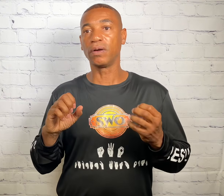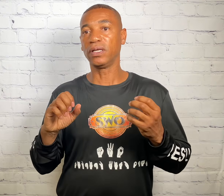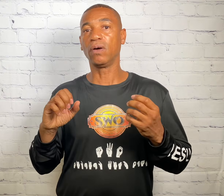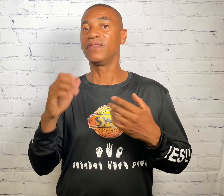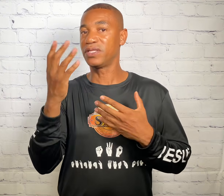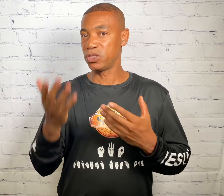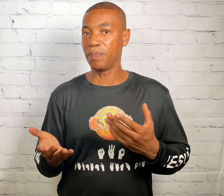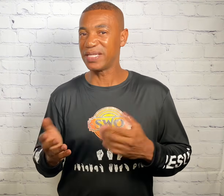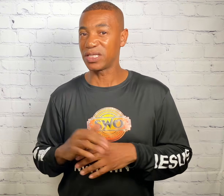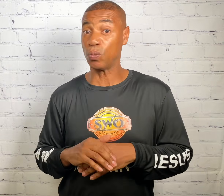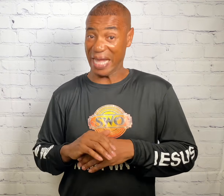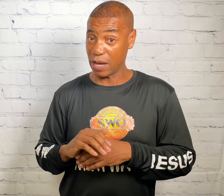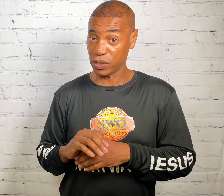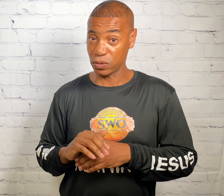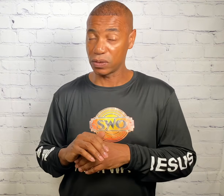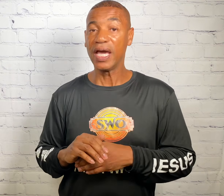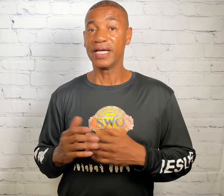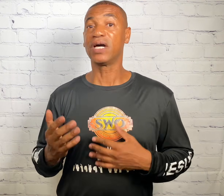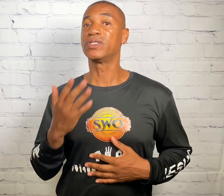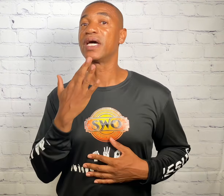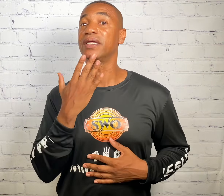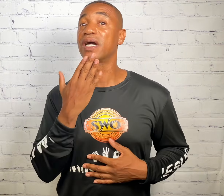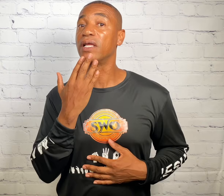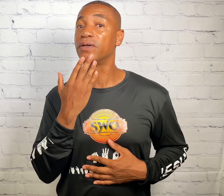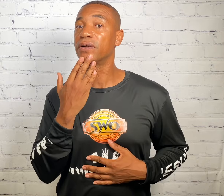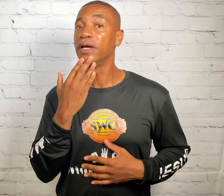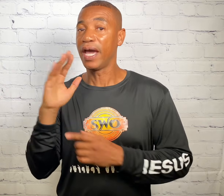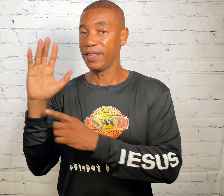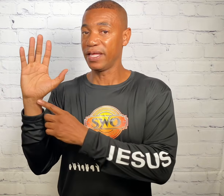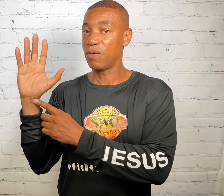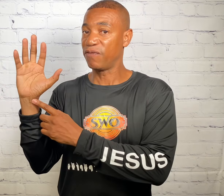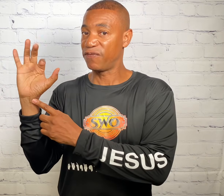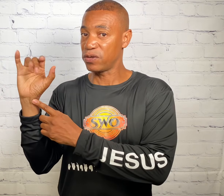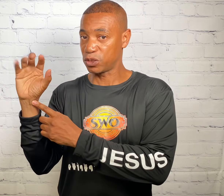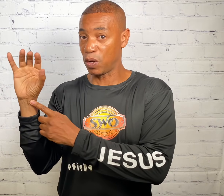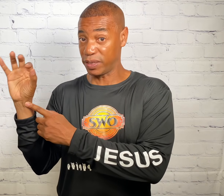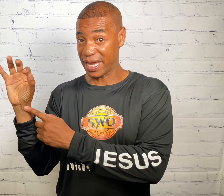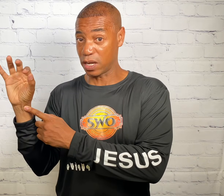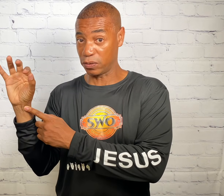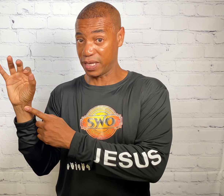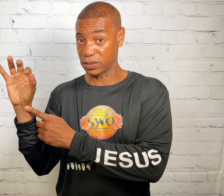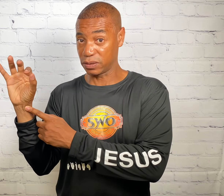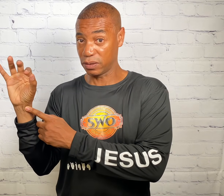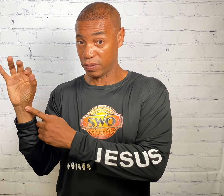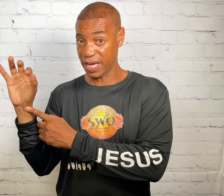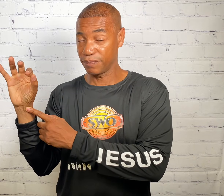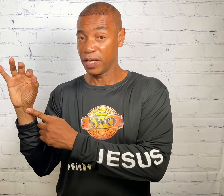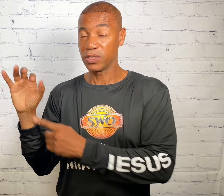or, other than your basics, what I would do is I would sign color and then I would finger spell what that color is. Okay,